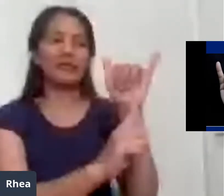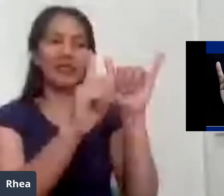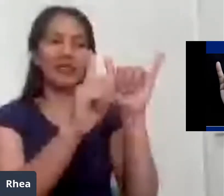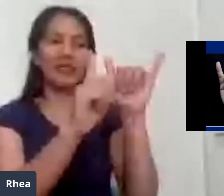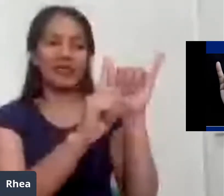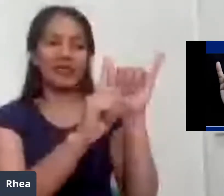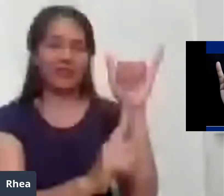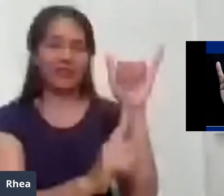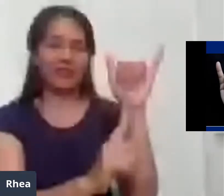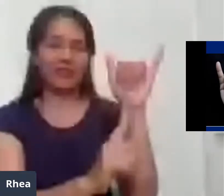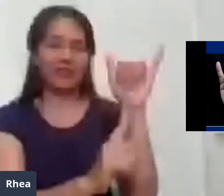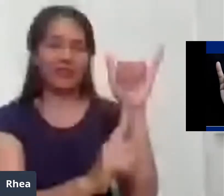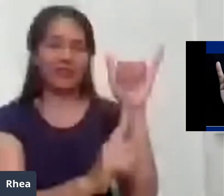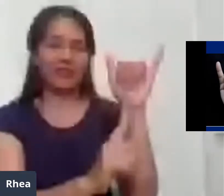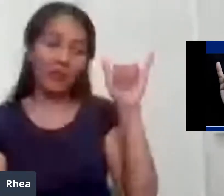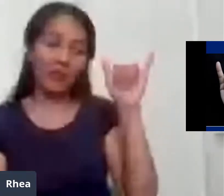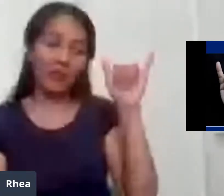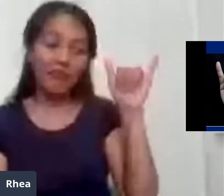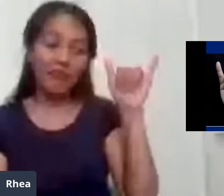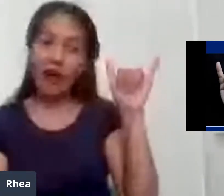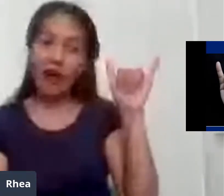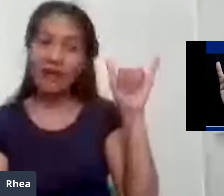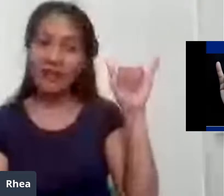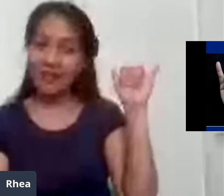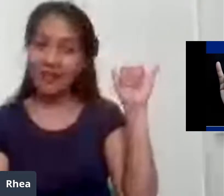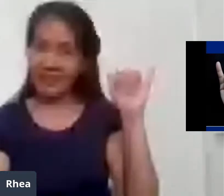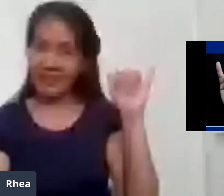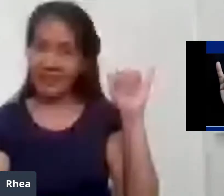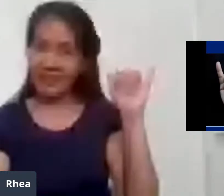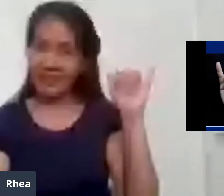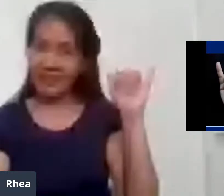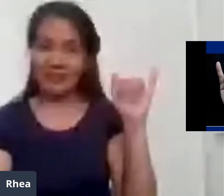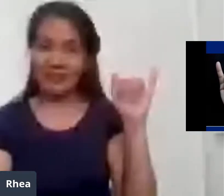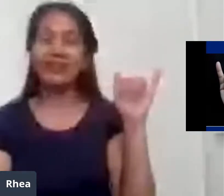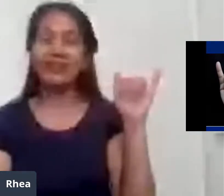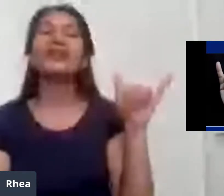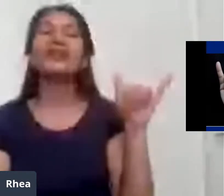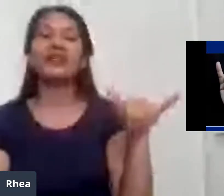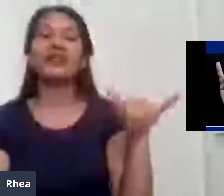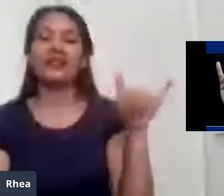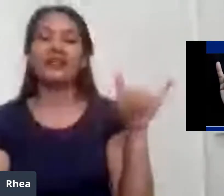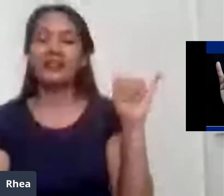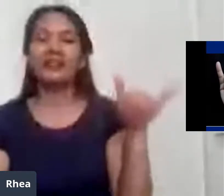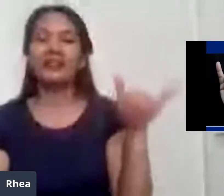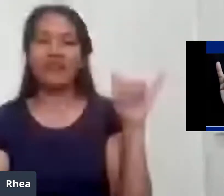like letter Y. Y for yes.